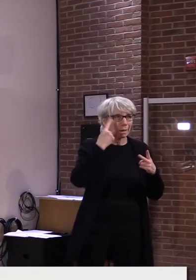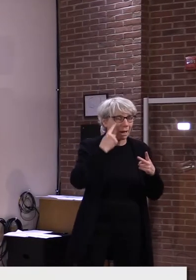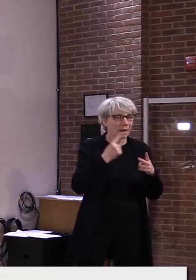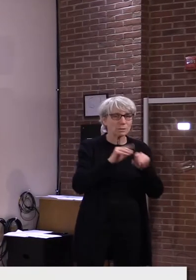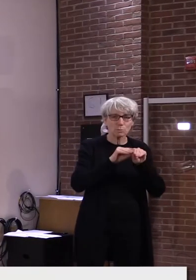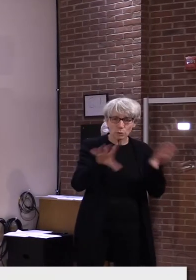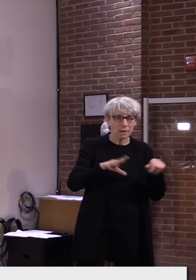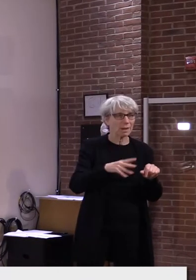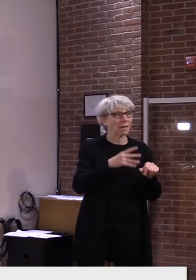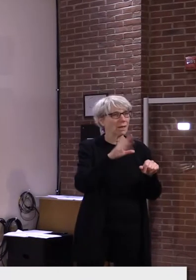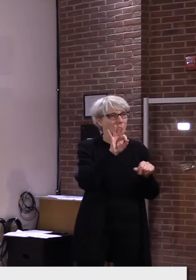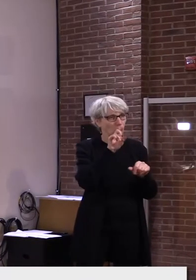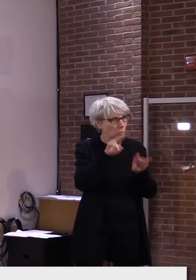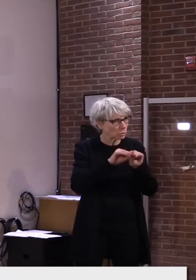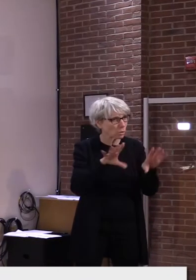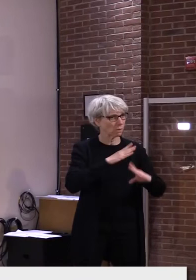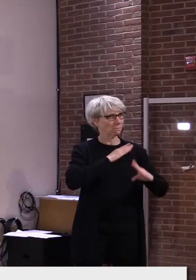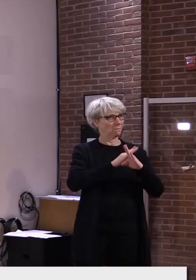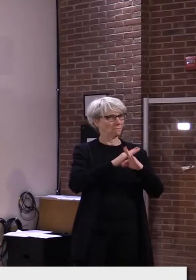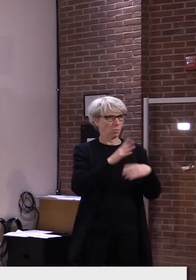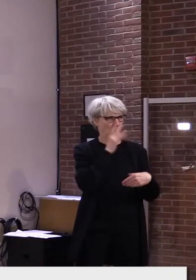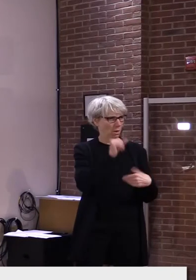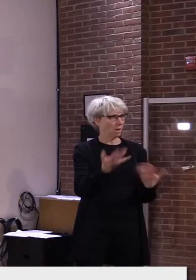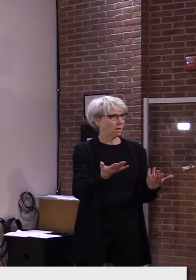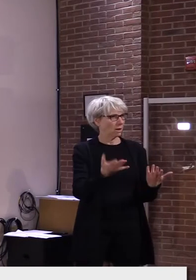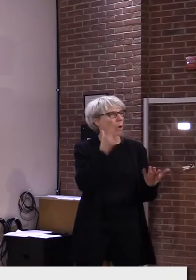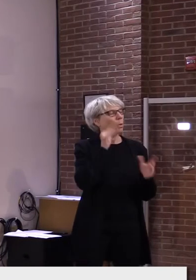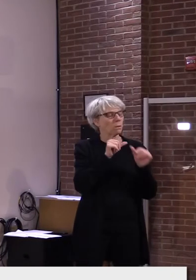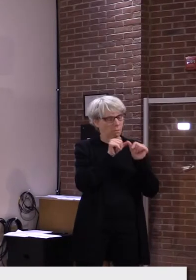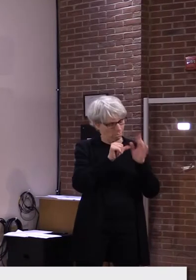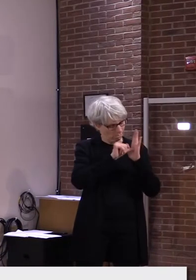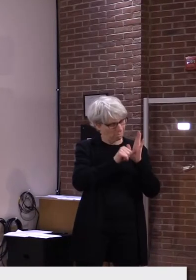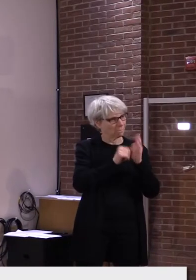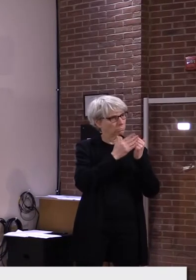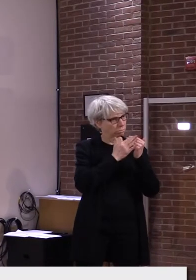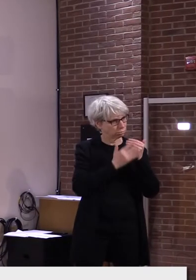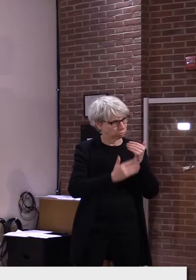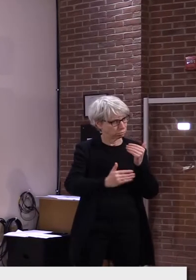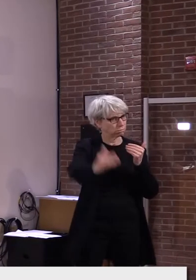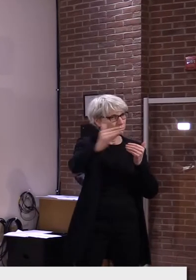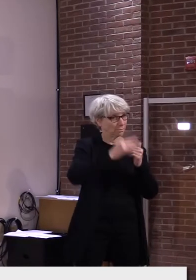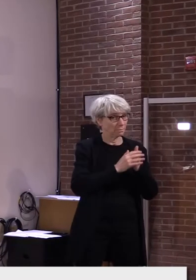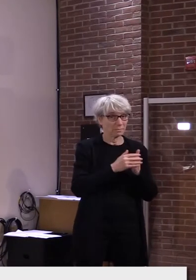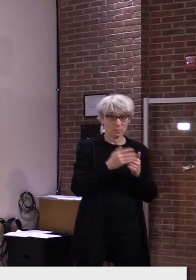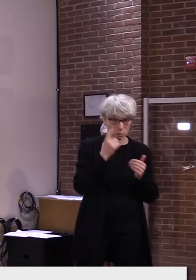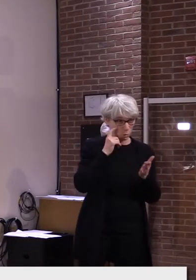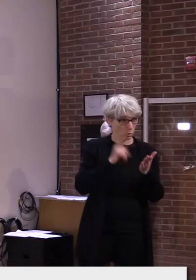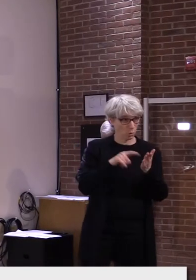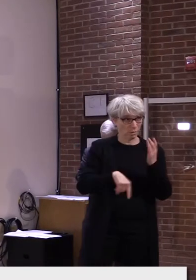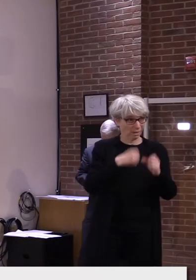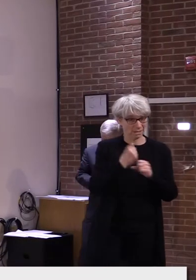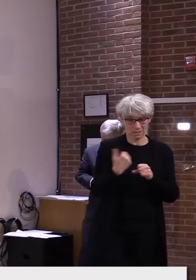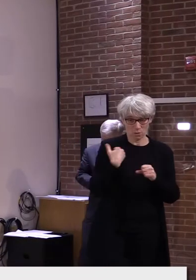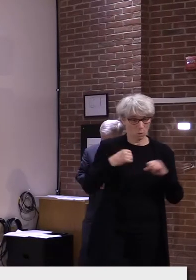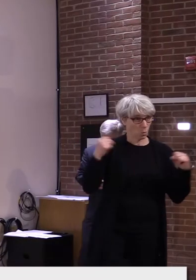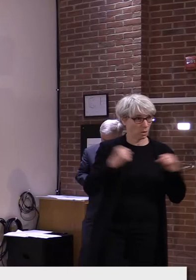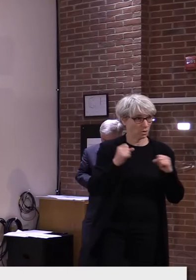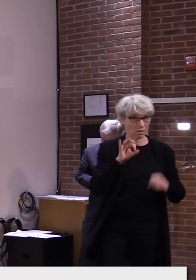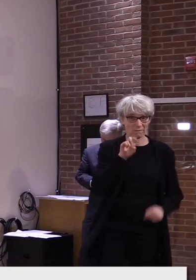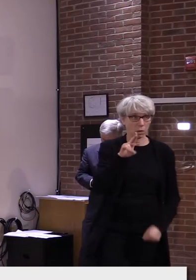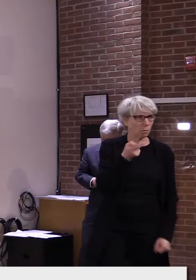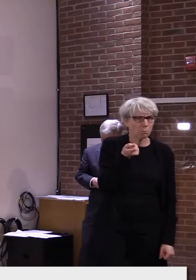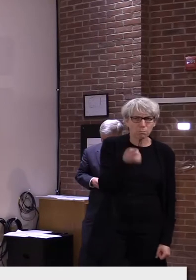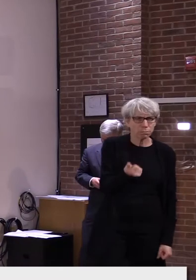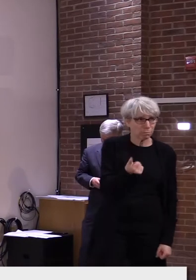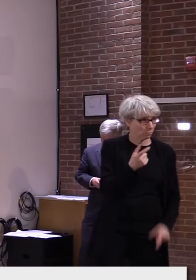you'll still hear from us about them. Just look at how little flu and other respiratory illness we saw this year as